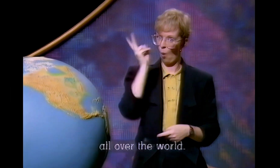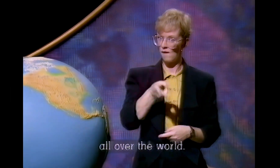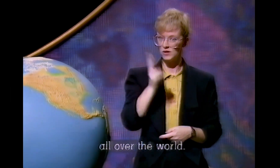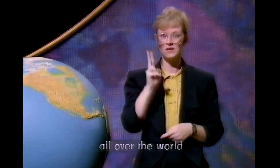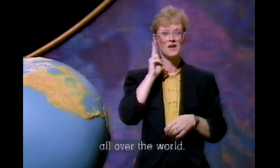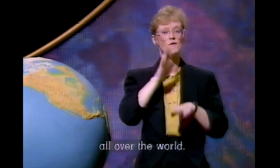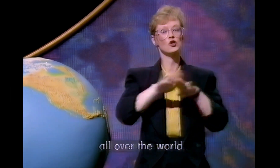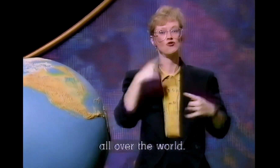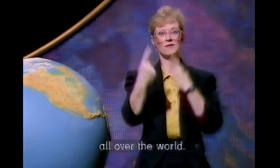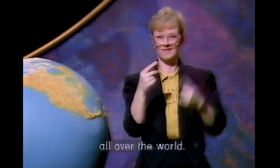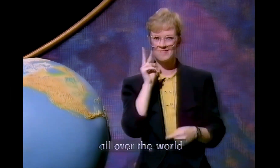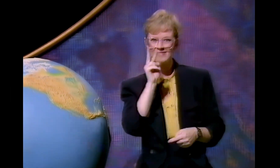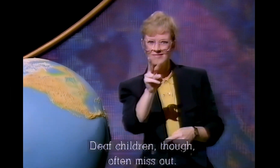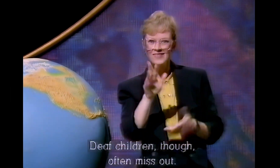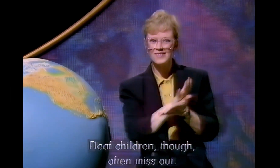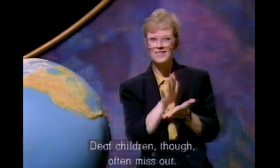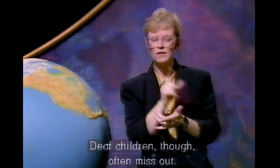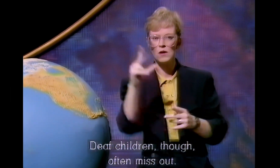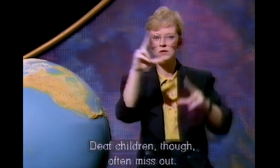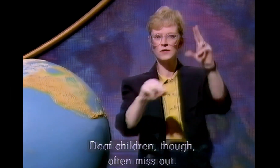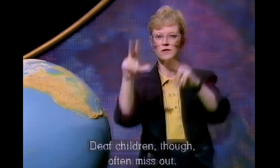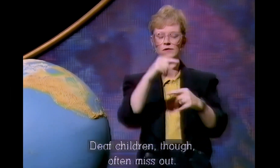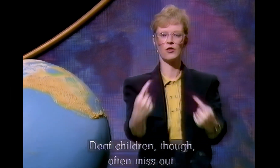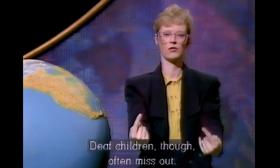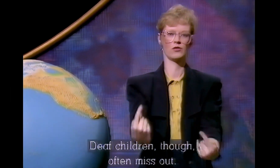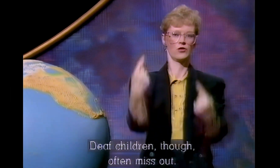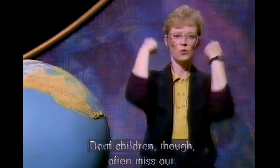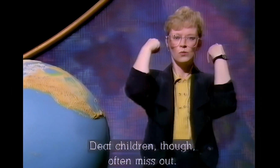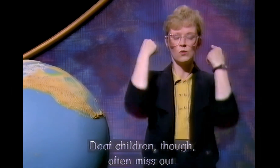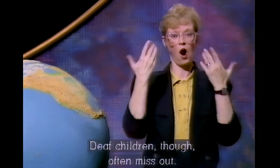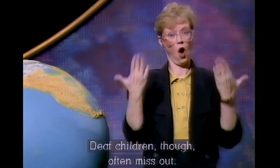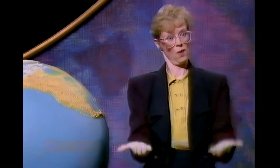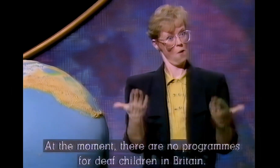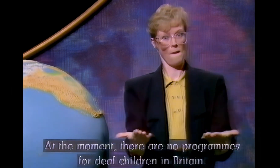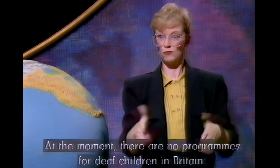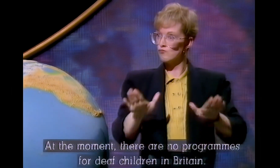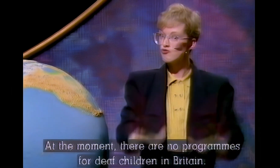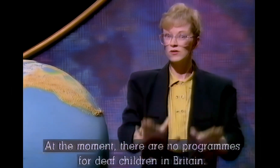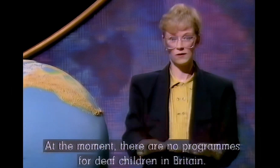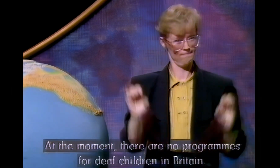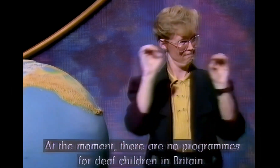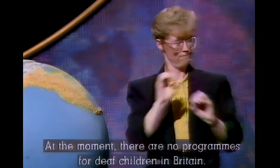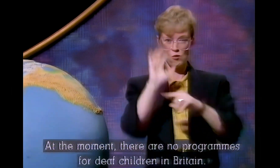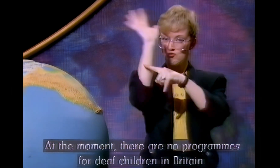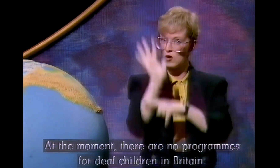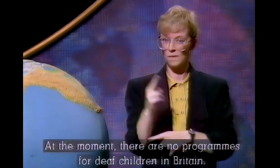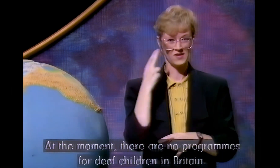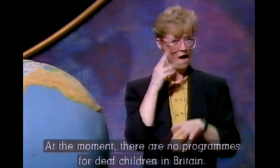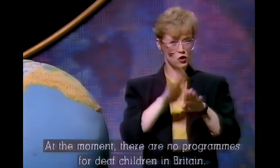world. Deaf children, though, often miss out. At the moment, there are no programmes for deaf children